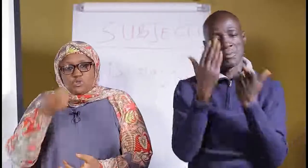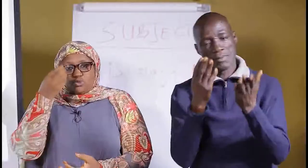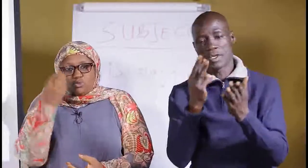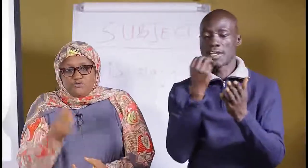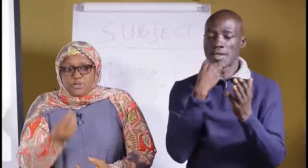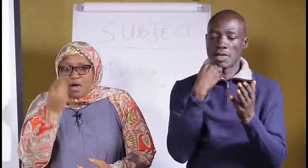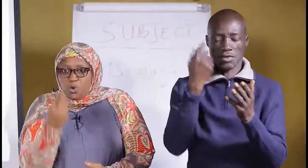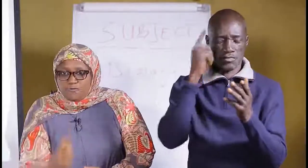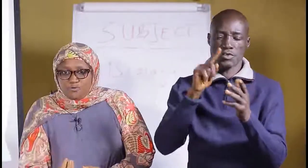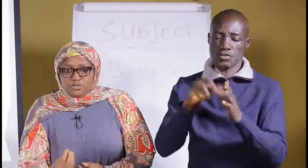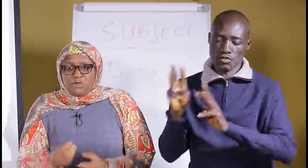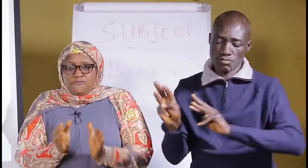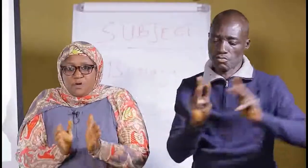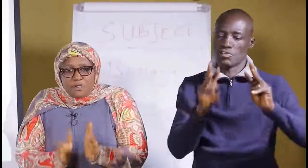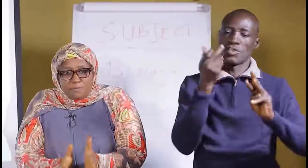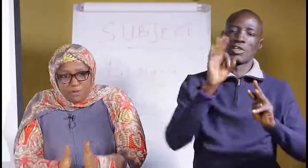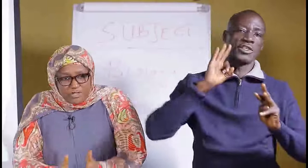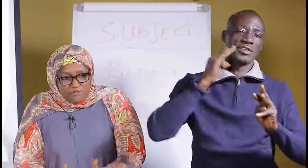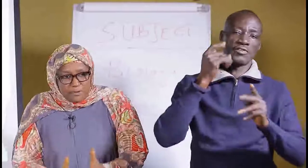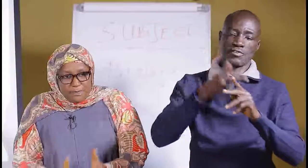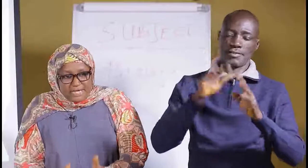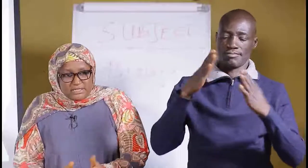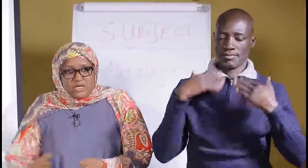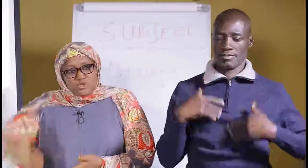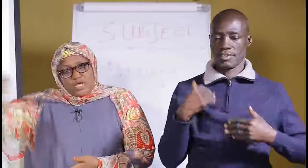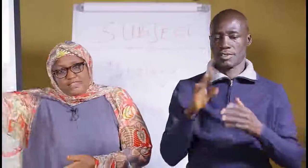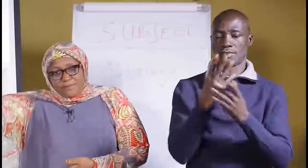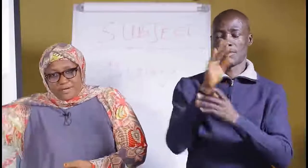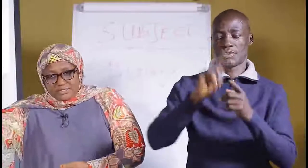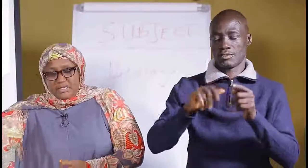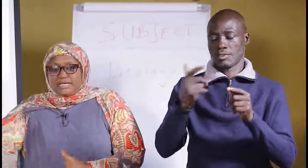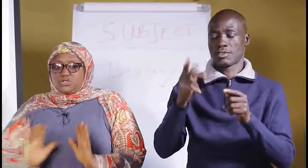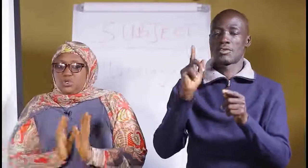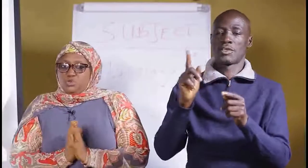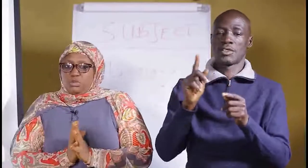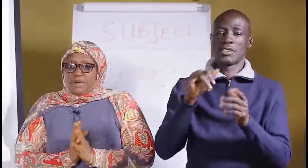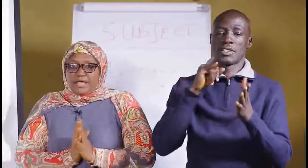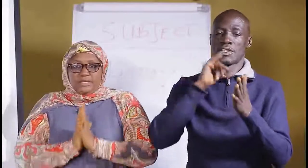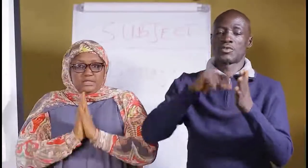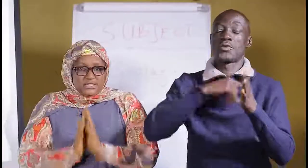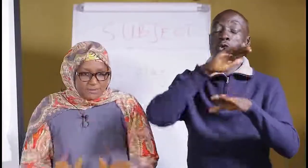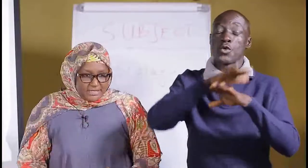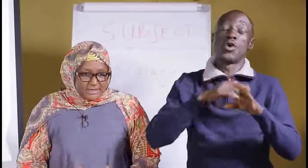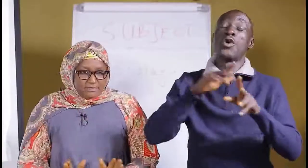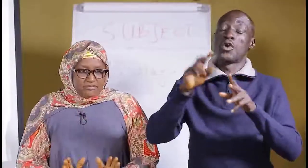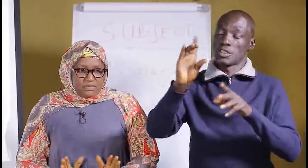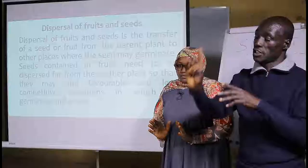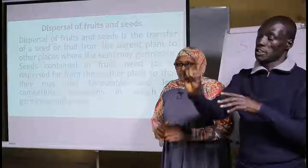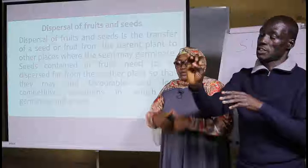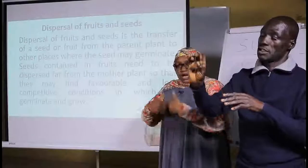for you to move the mango fruit from the body of the plant to another place, that is what we mean by